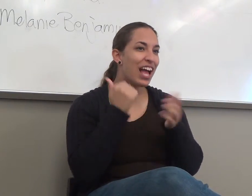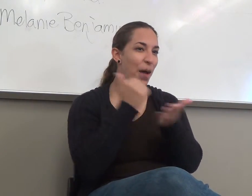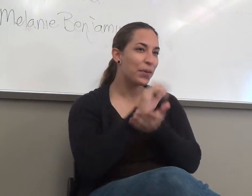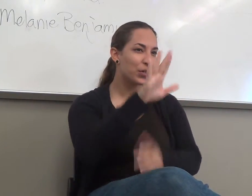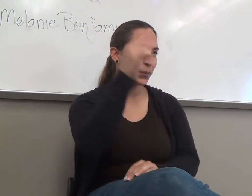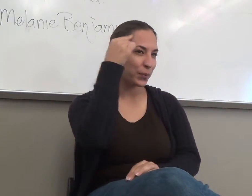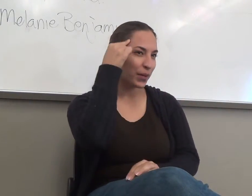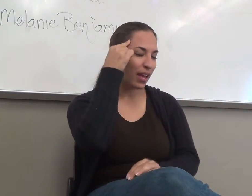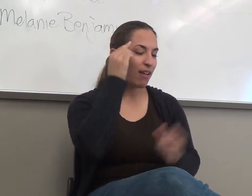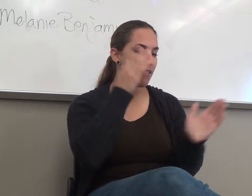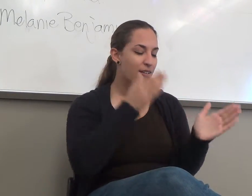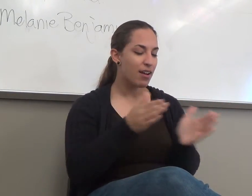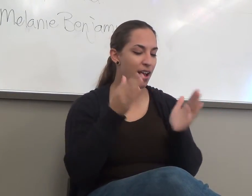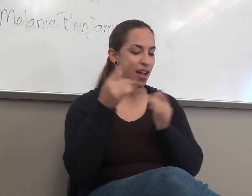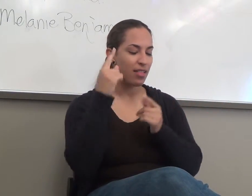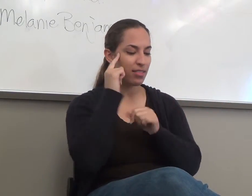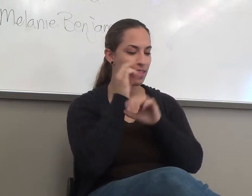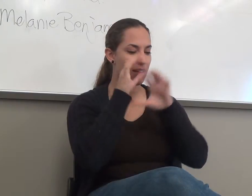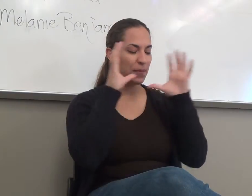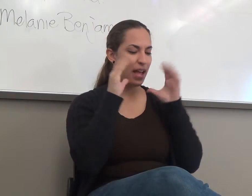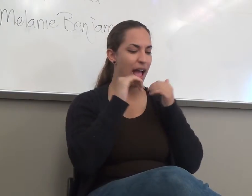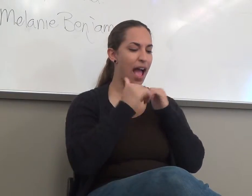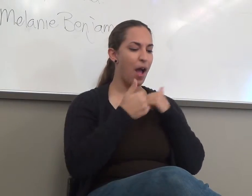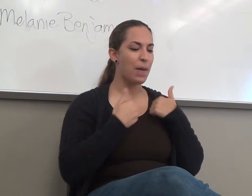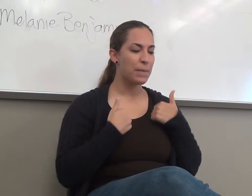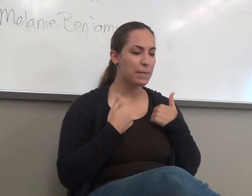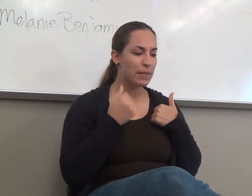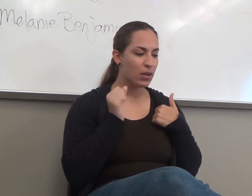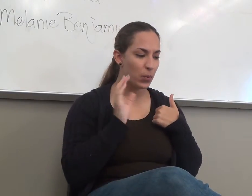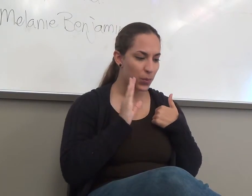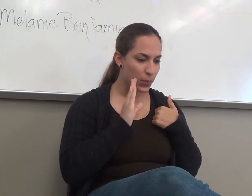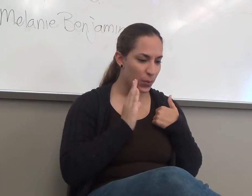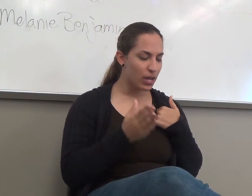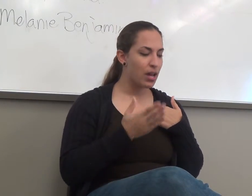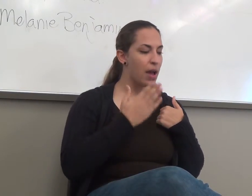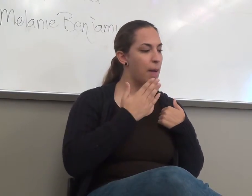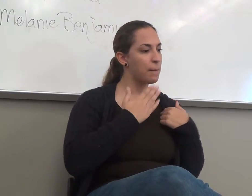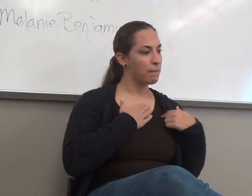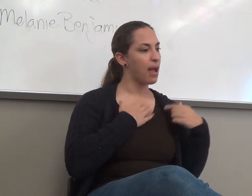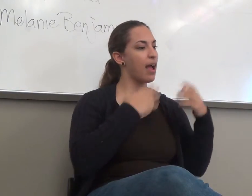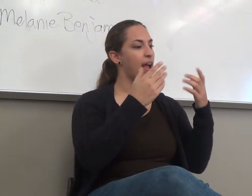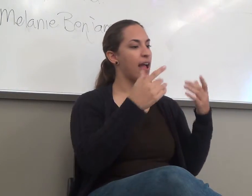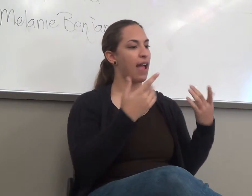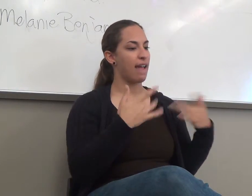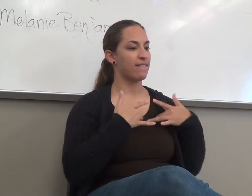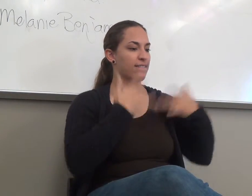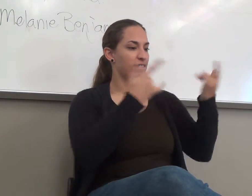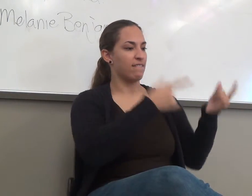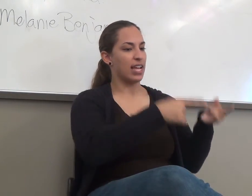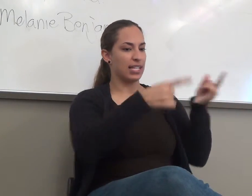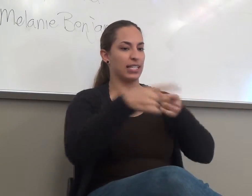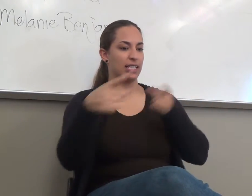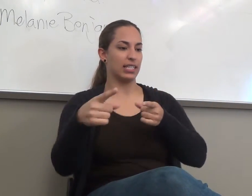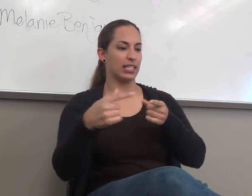how you are going to list the events in your paragraph. Okay.